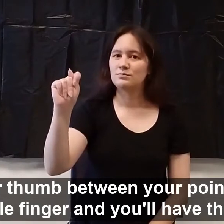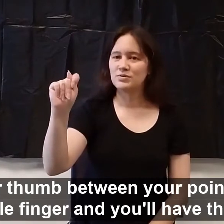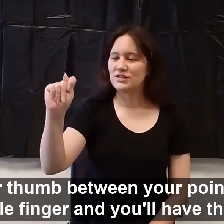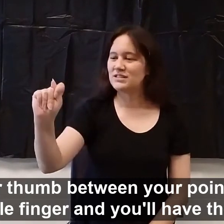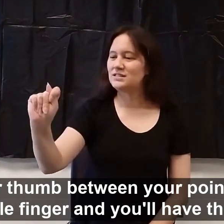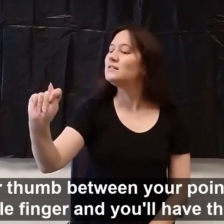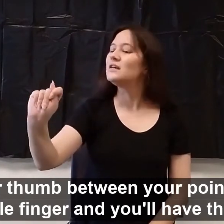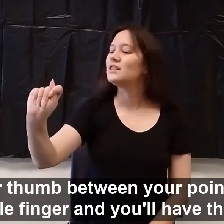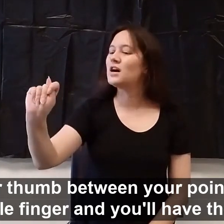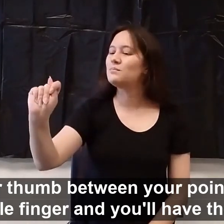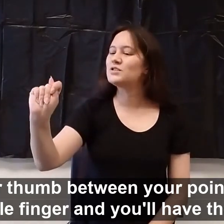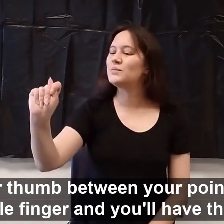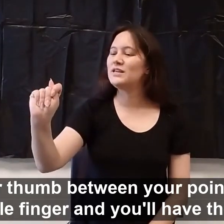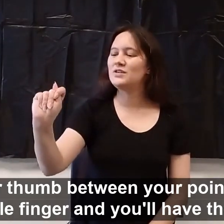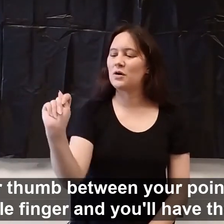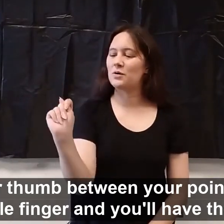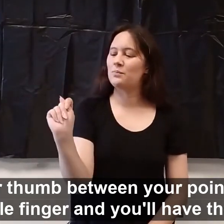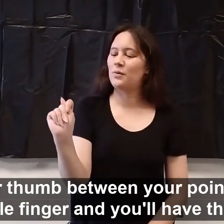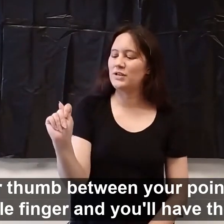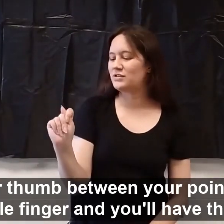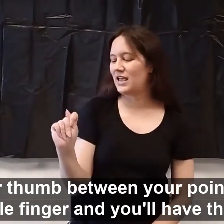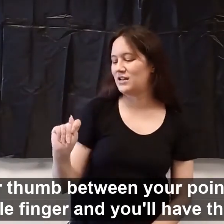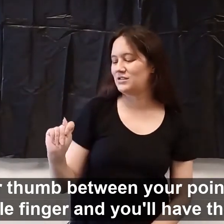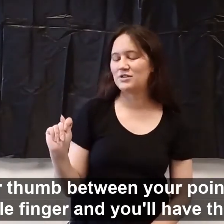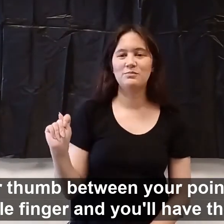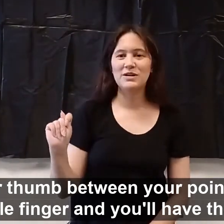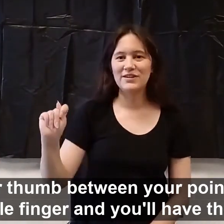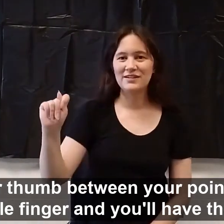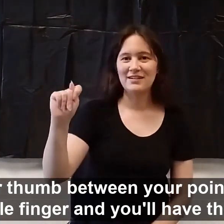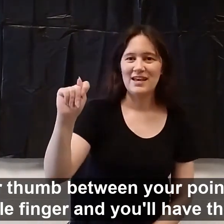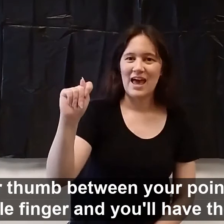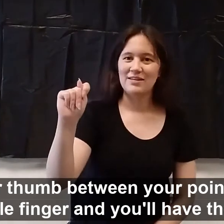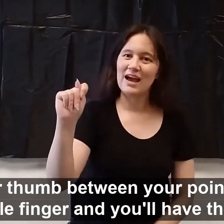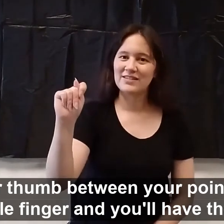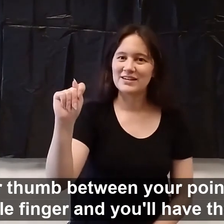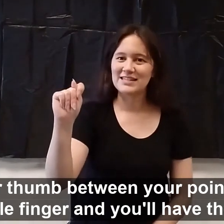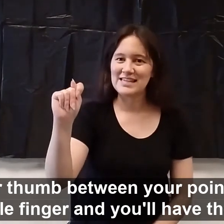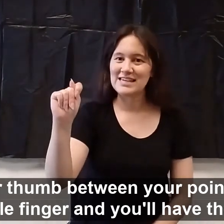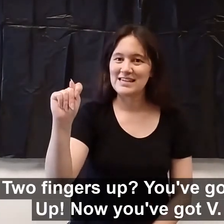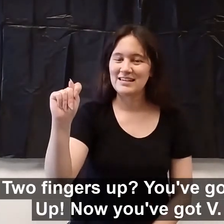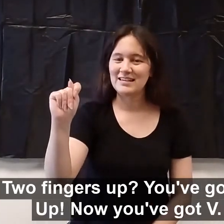Put your thumb between your pointer and your middle finger, and you now have the letter T.